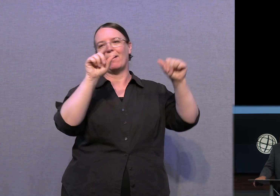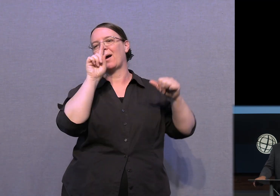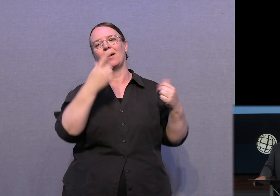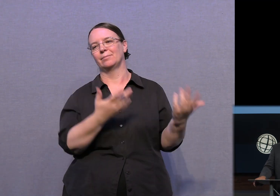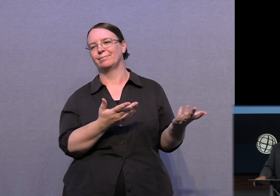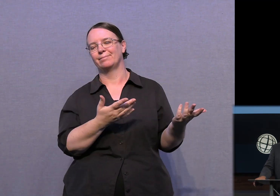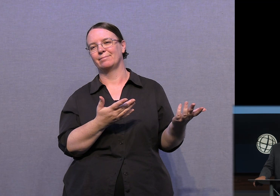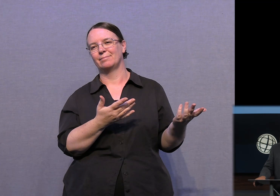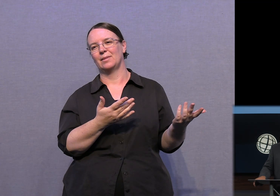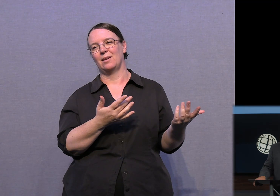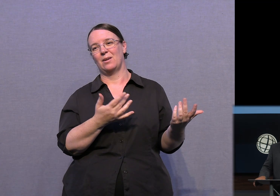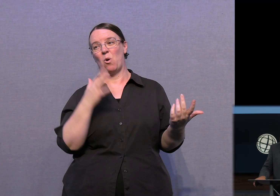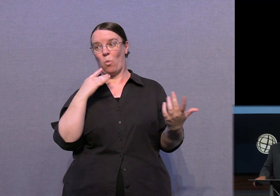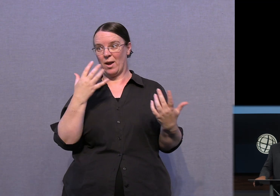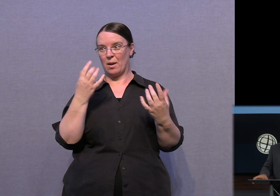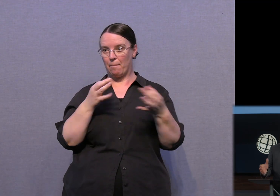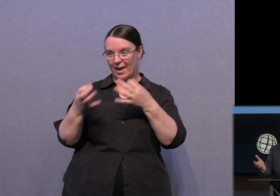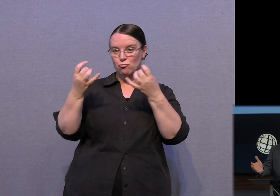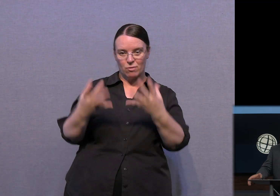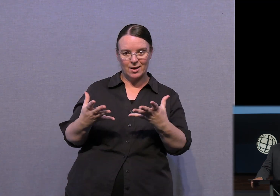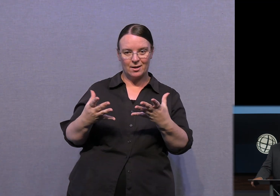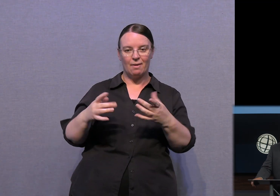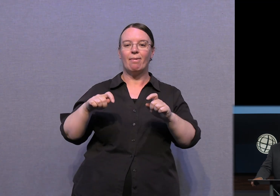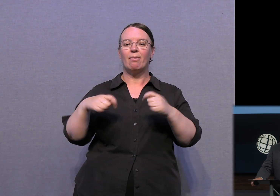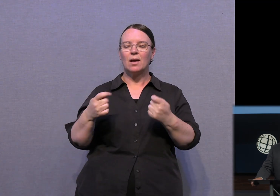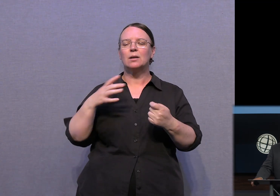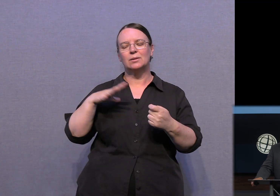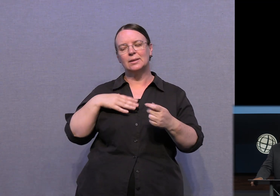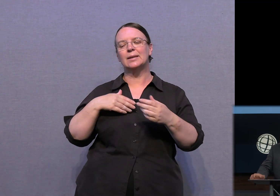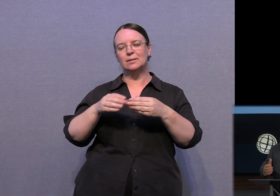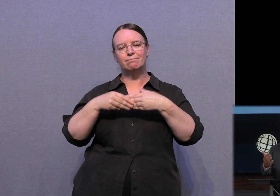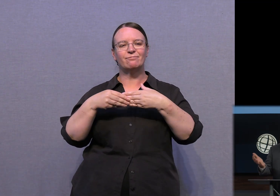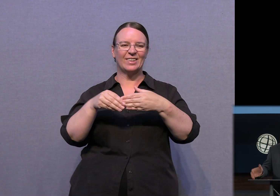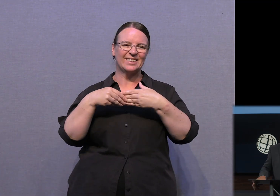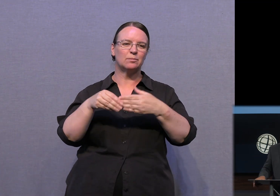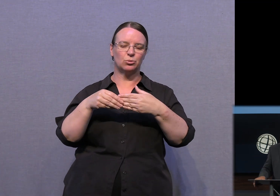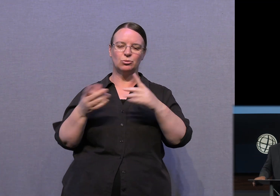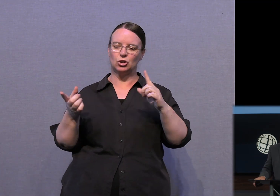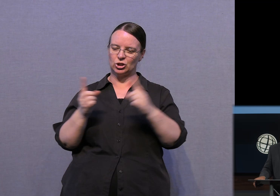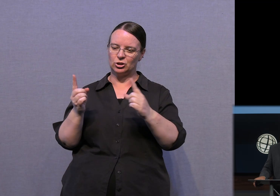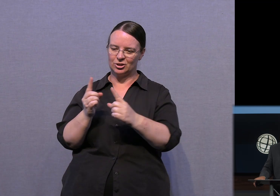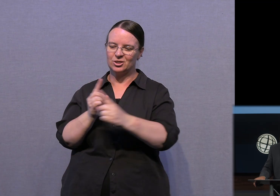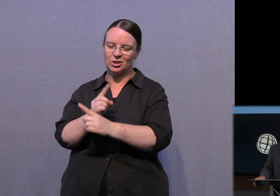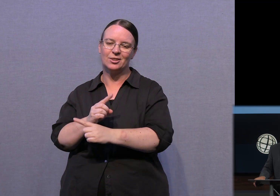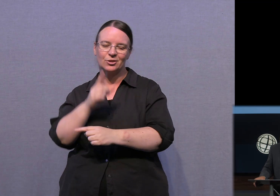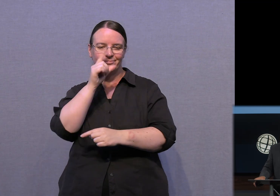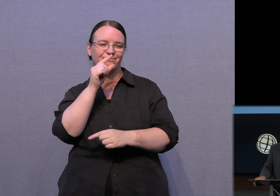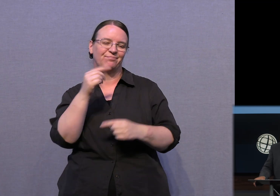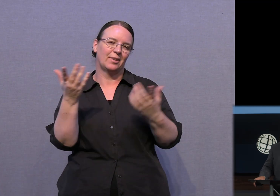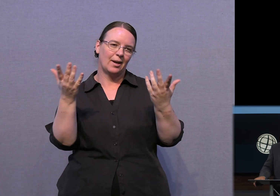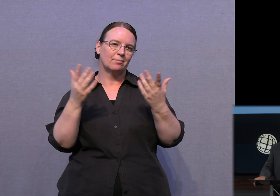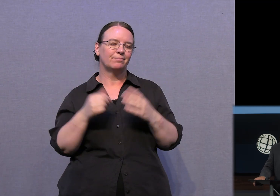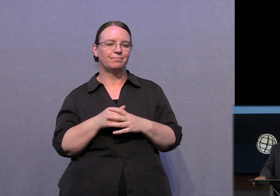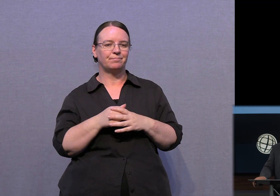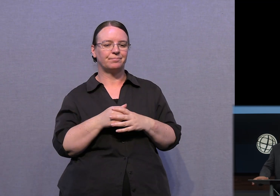must, then we should be flexible because we know that our plans are going to be changed beyond our understanding. But in